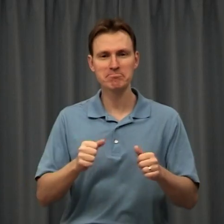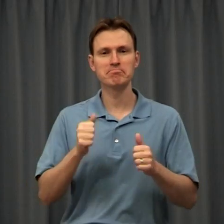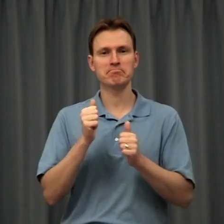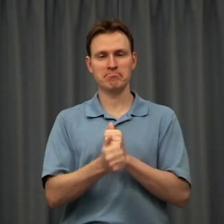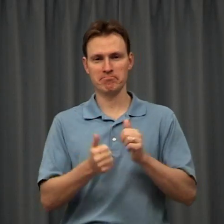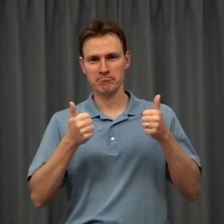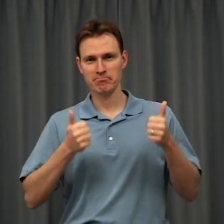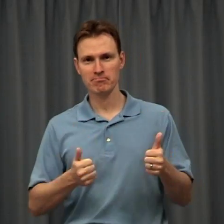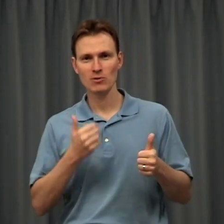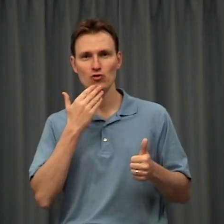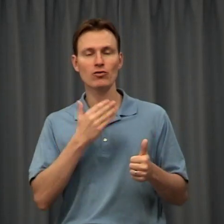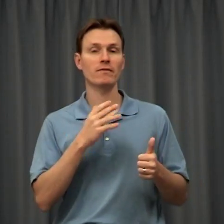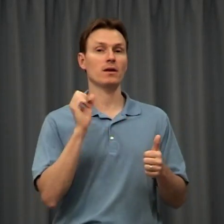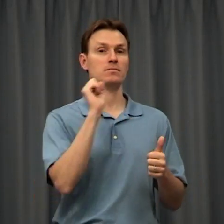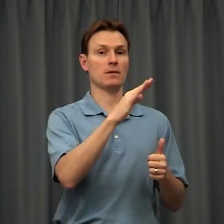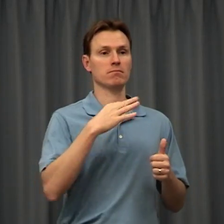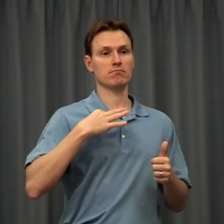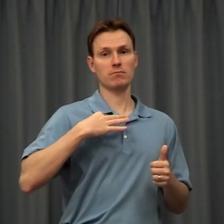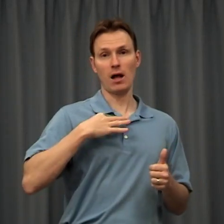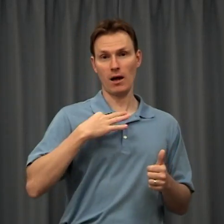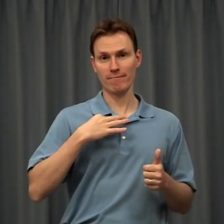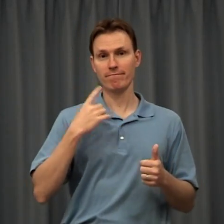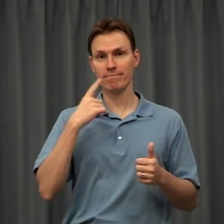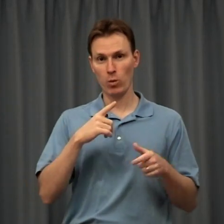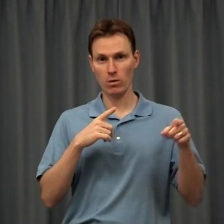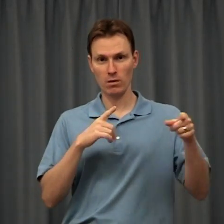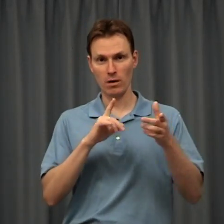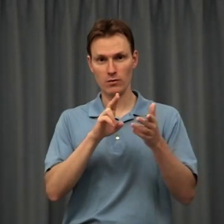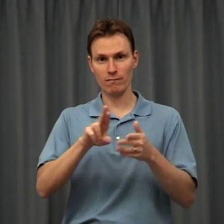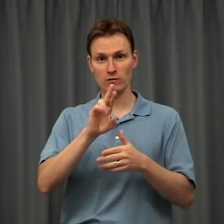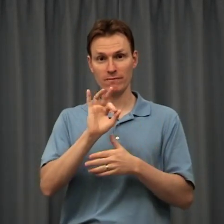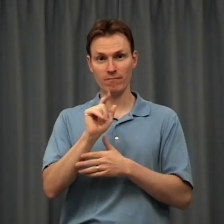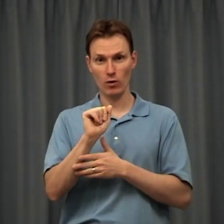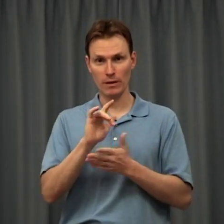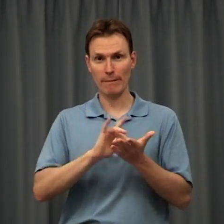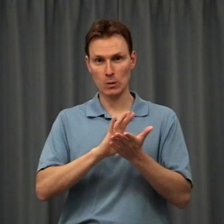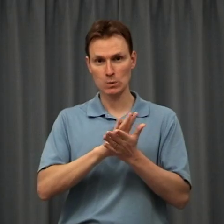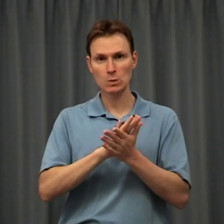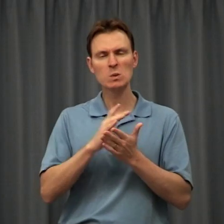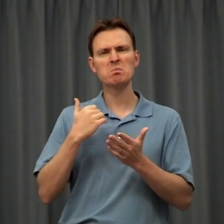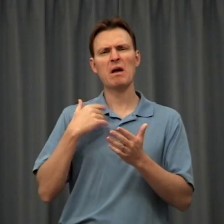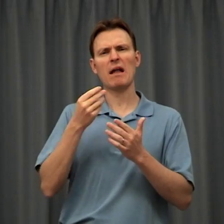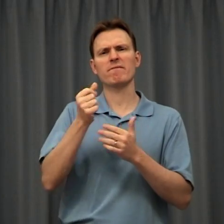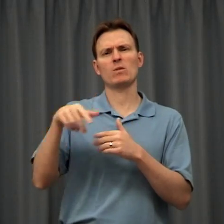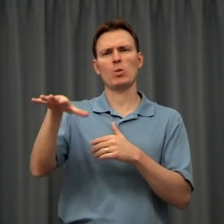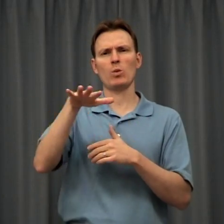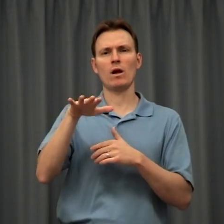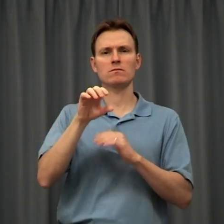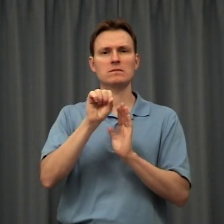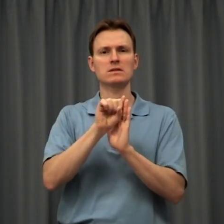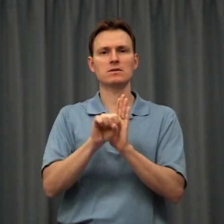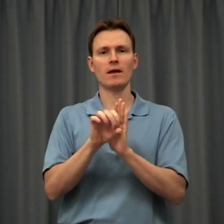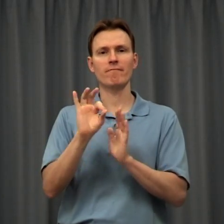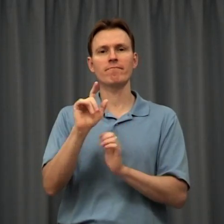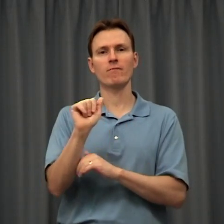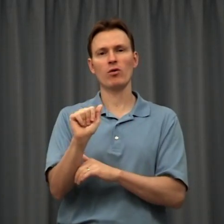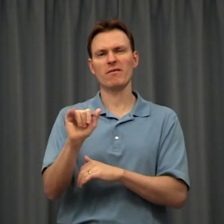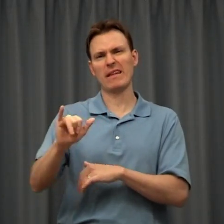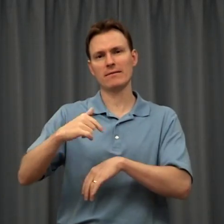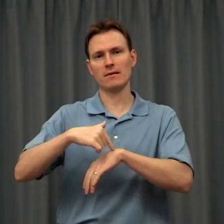took the test and passed. Then I sent in my application for the University of Florida's medical school. It was